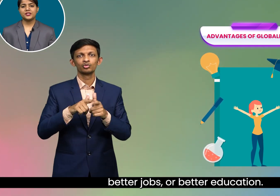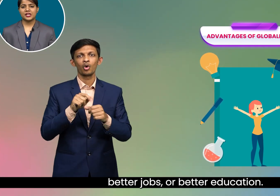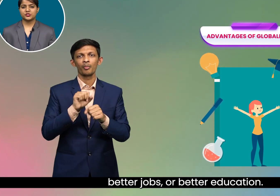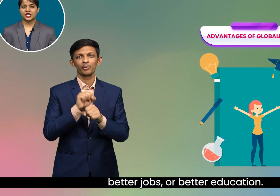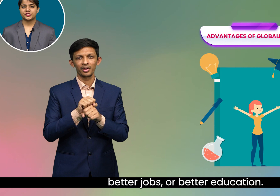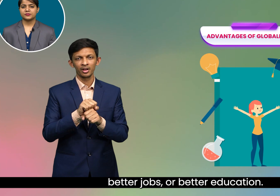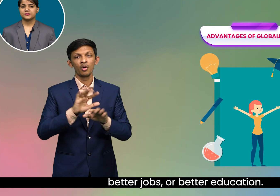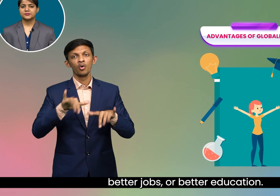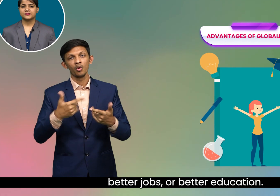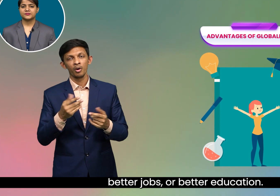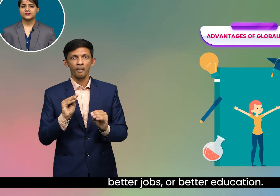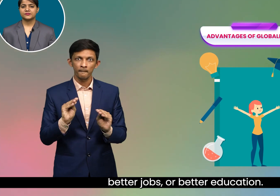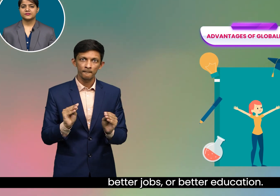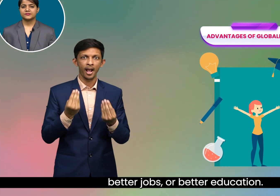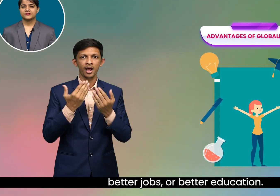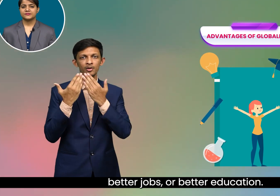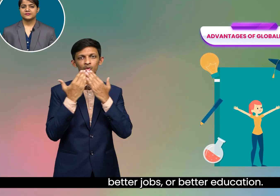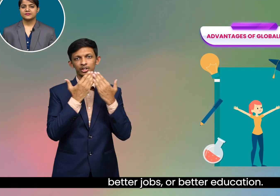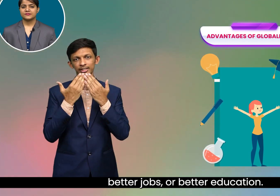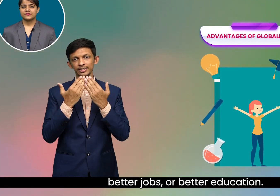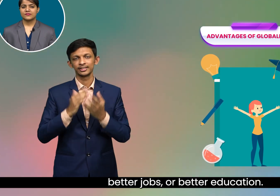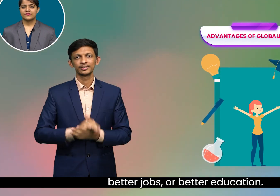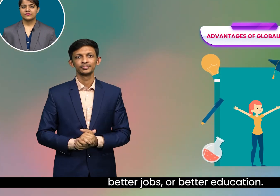or better education.